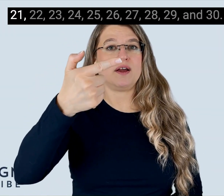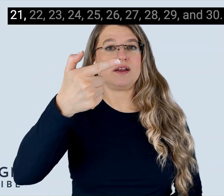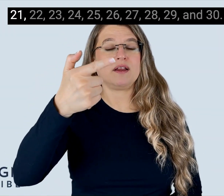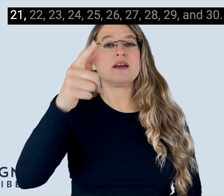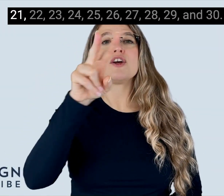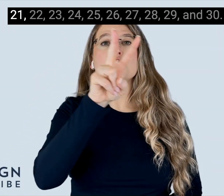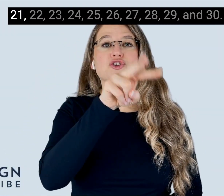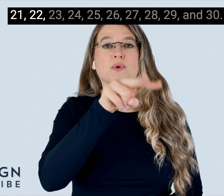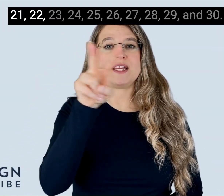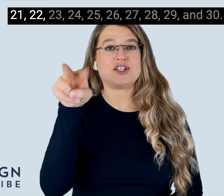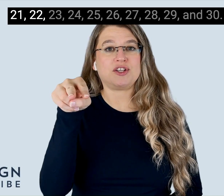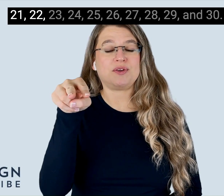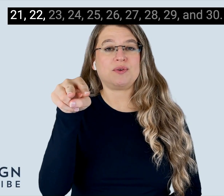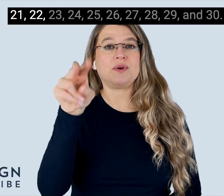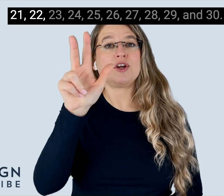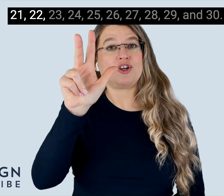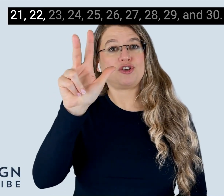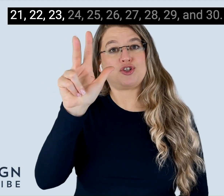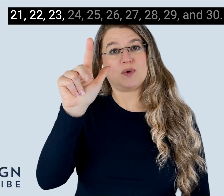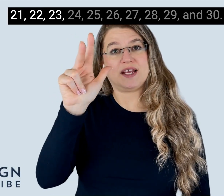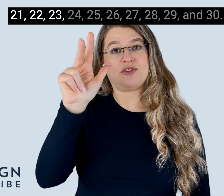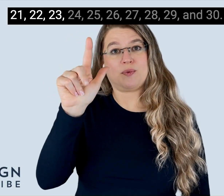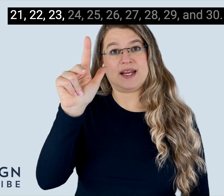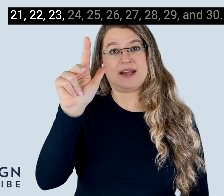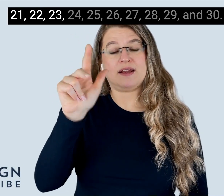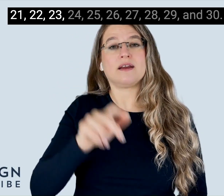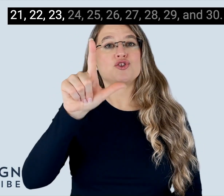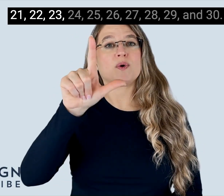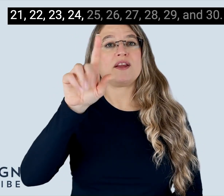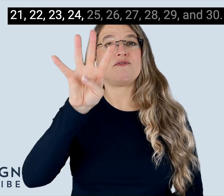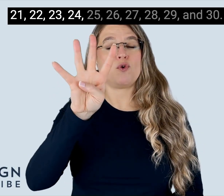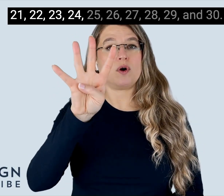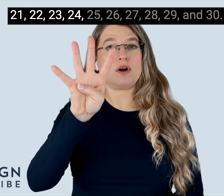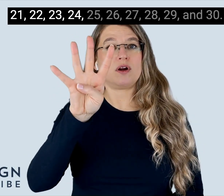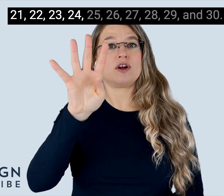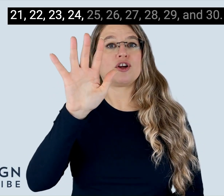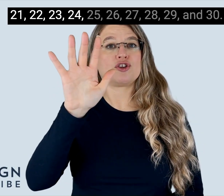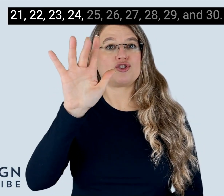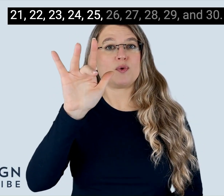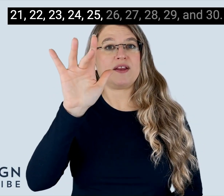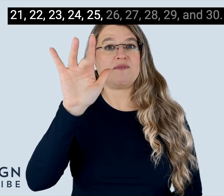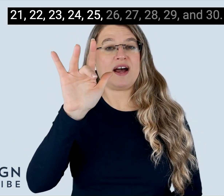21, 22, 23, 24, 25,